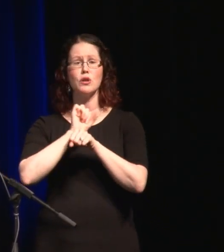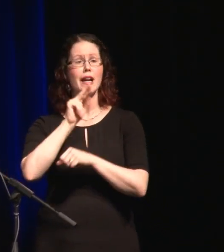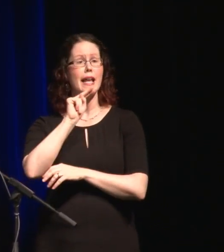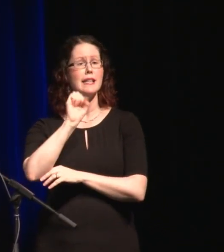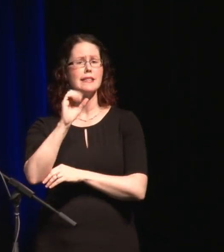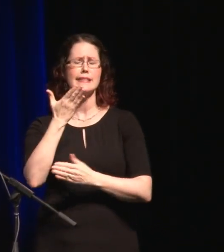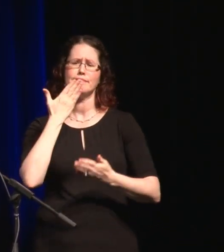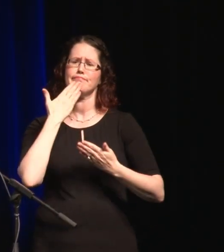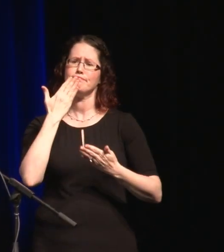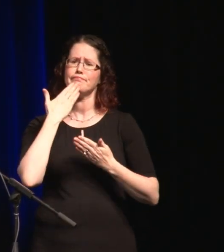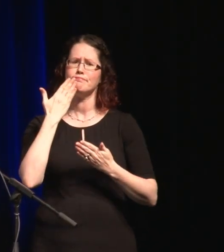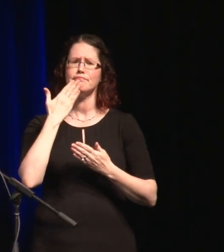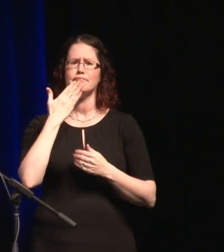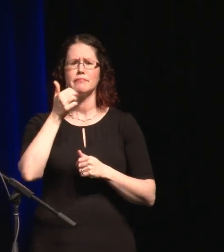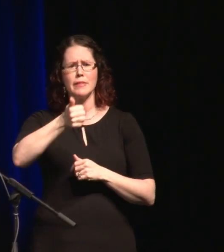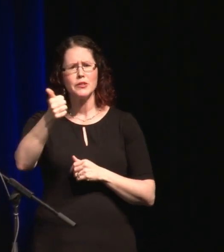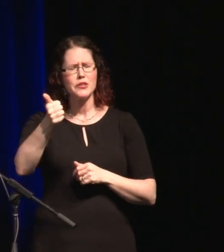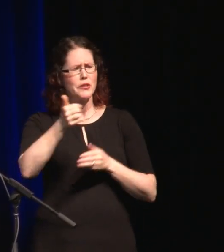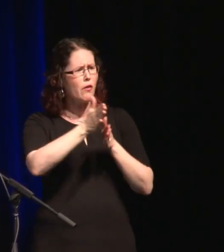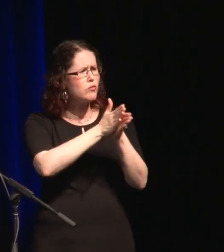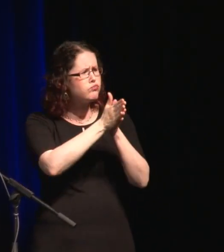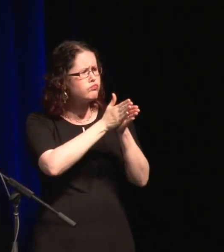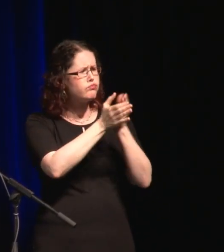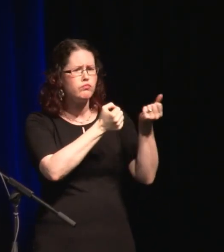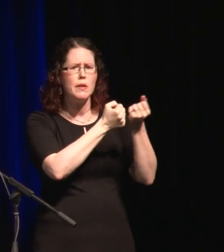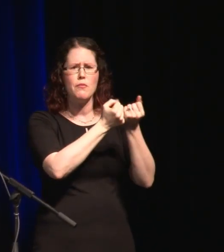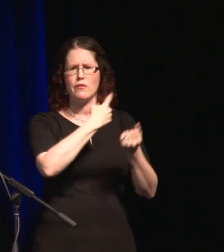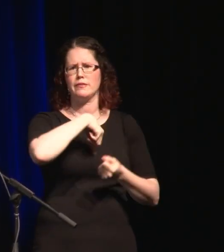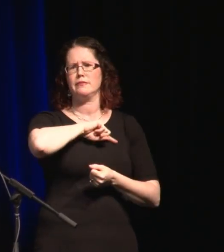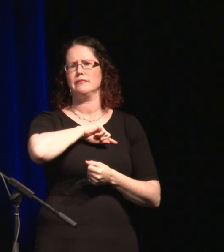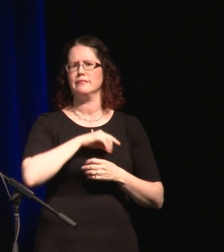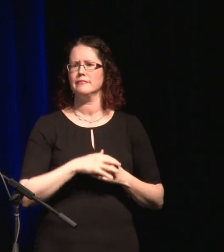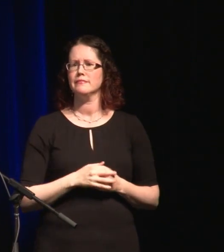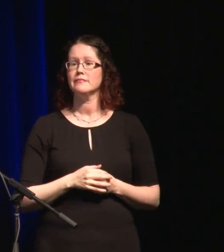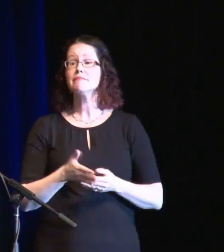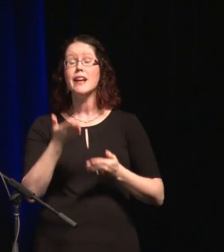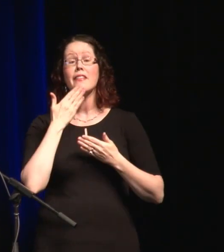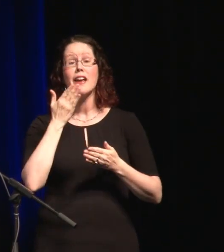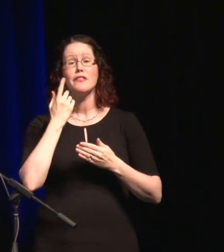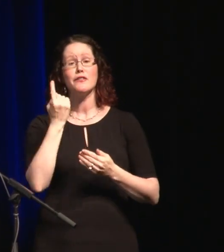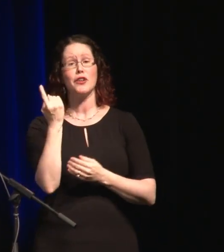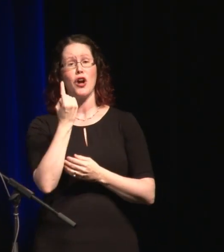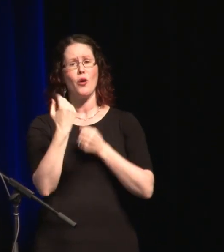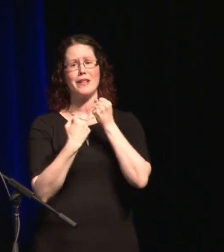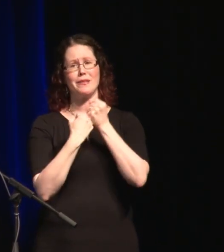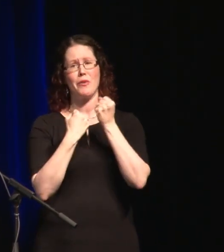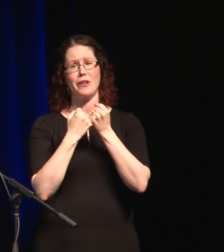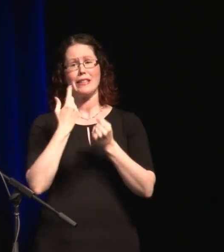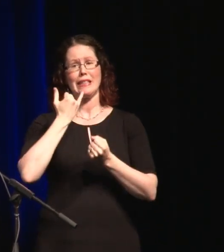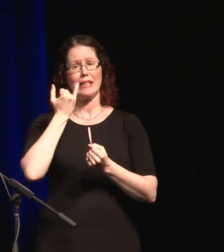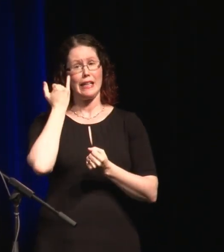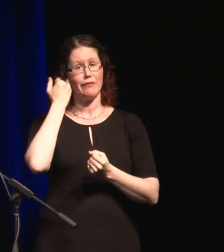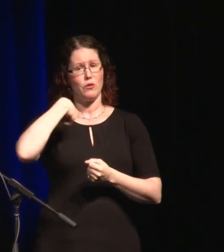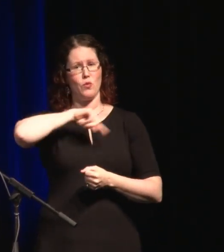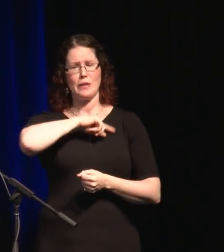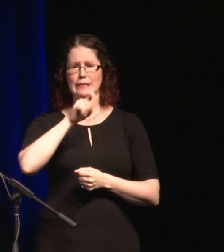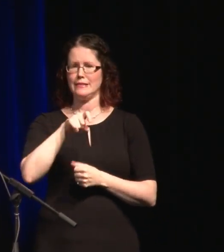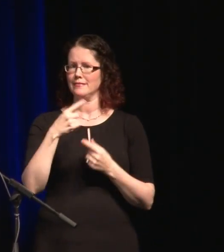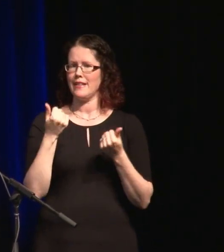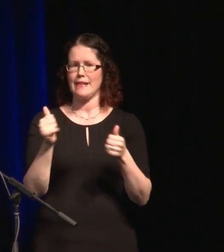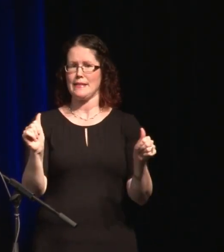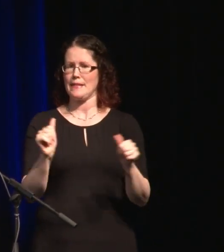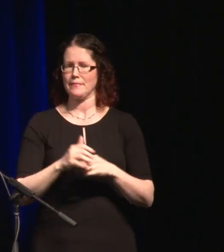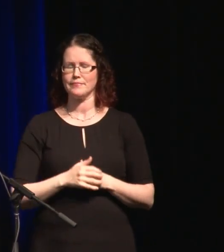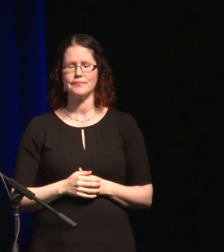a personal interest in our academic and personal situations. And thank you for always being there in our times of need.